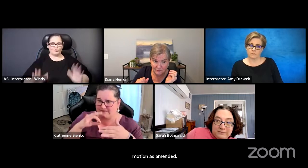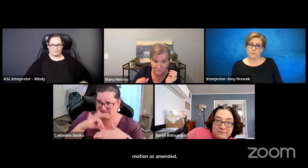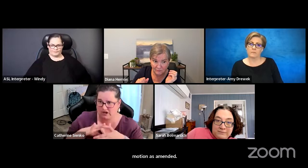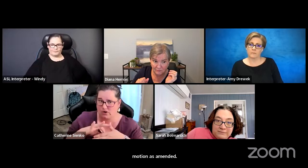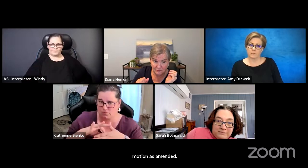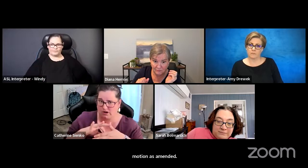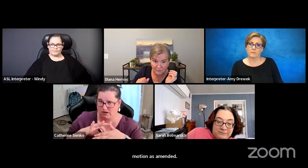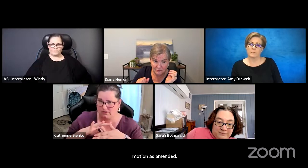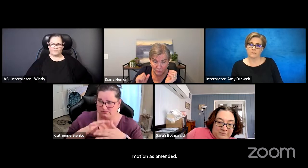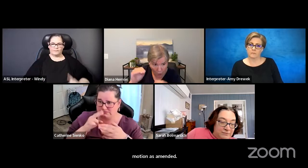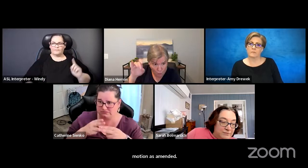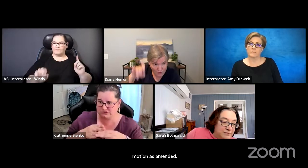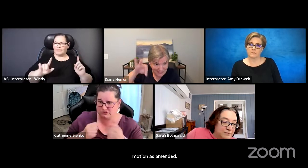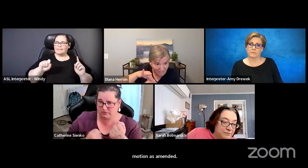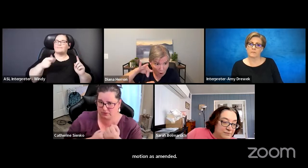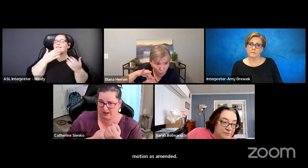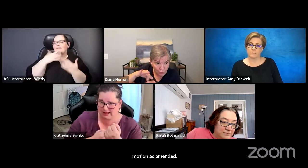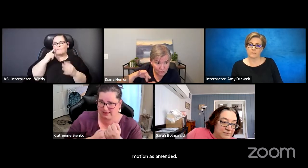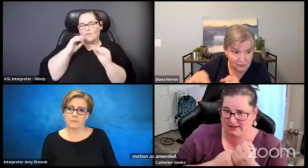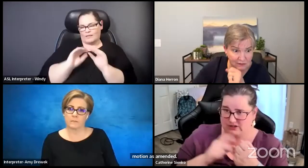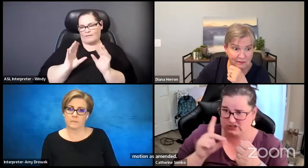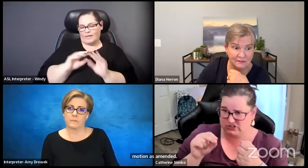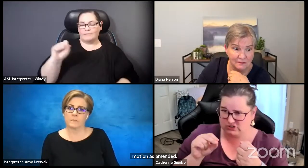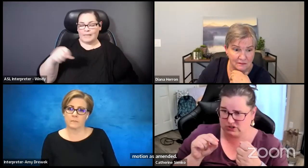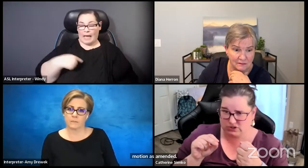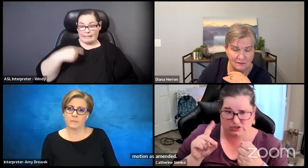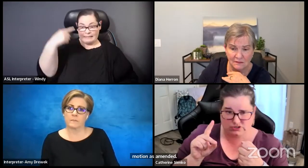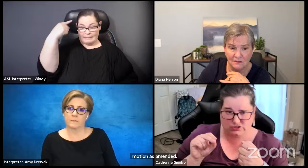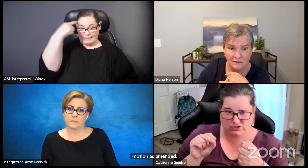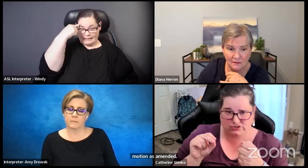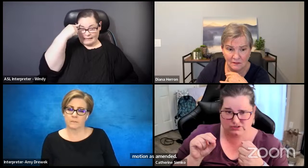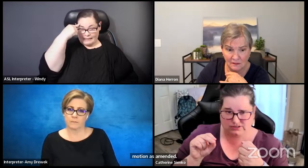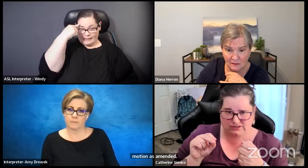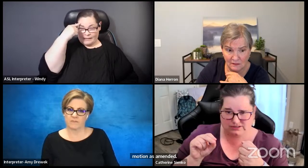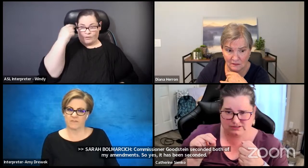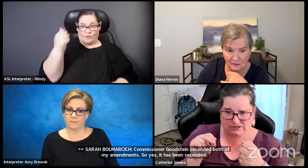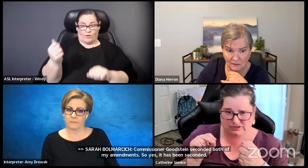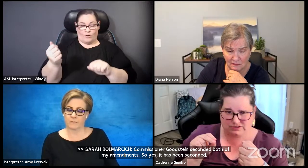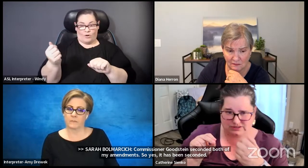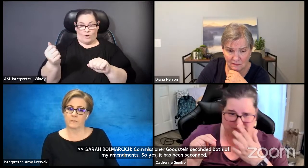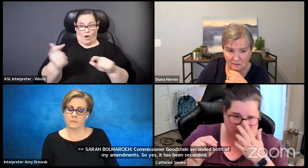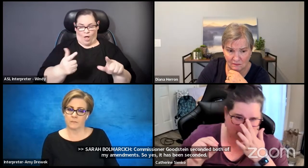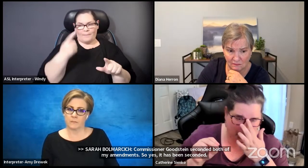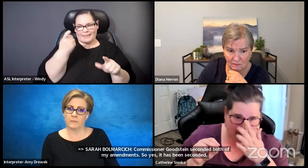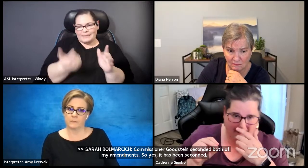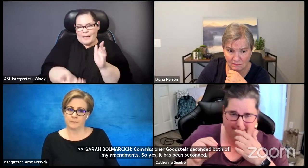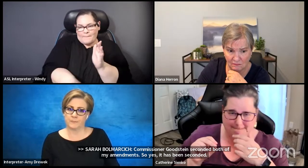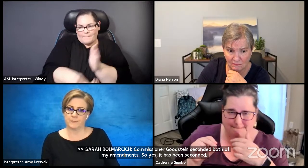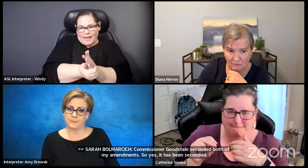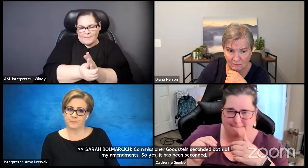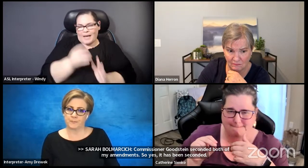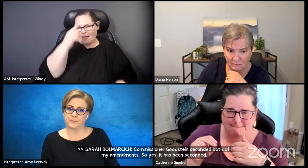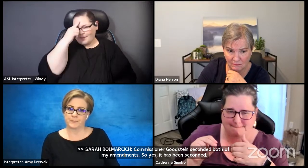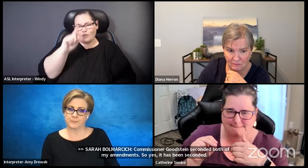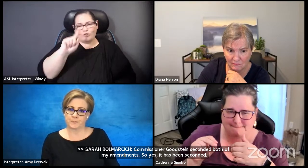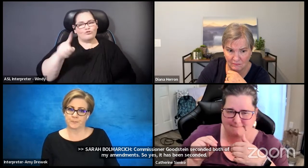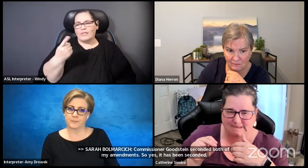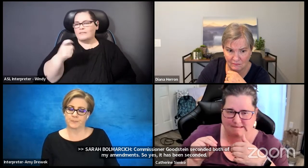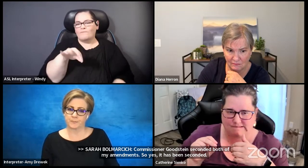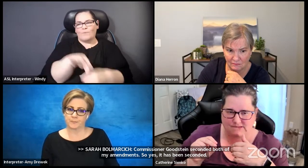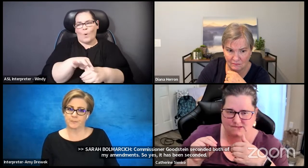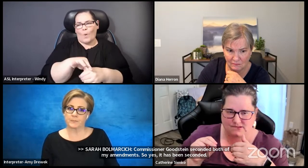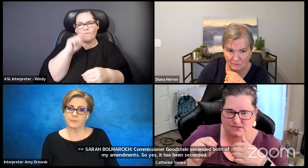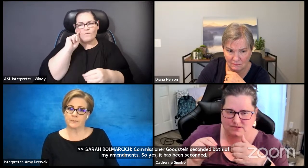This is Elise. Thanks for clarifying. And I think that all you guys, since it's an amendment, I think all you need to do is vote